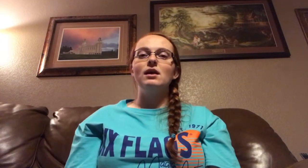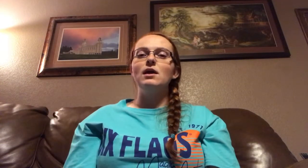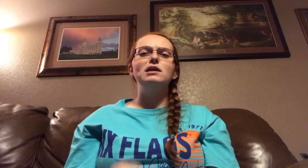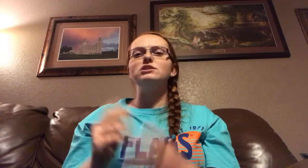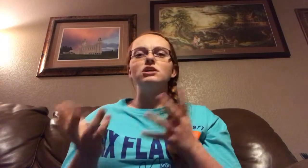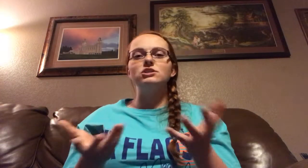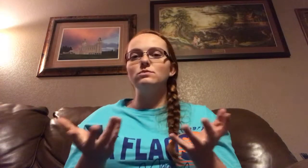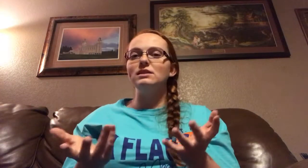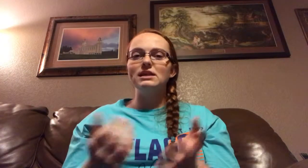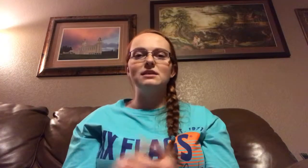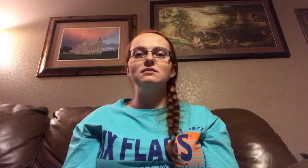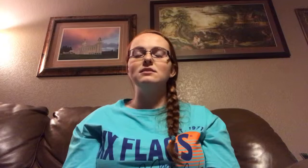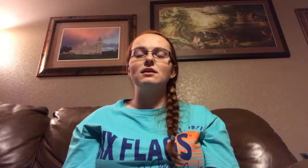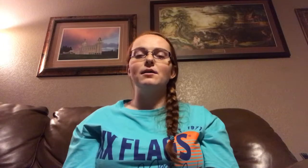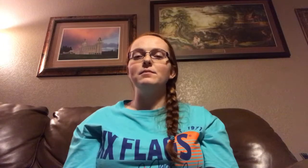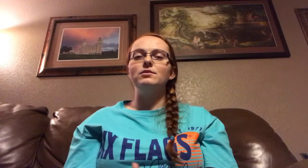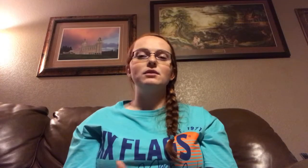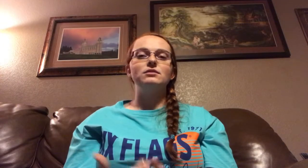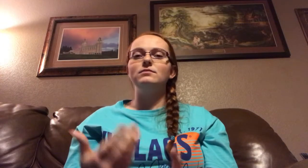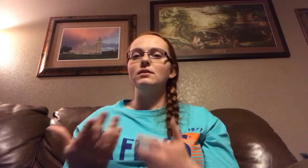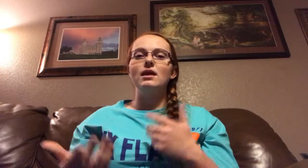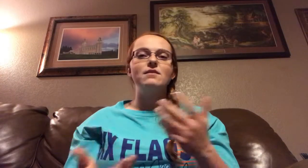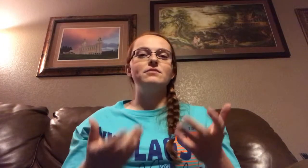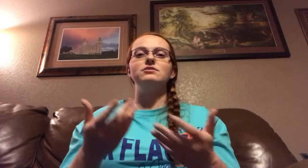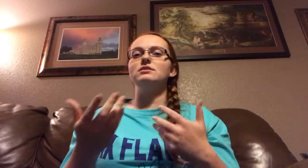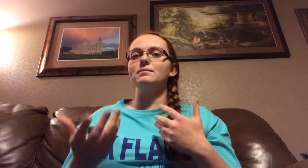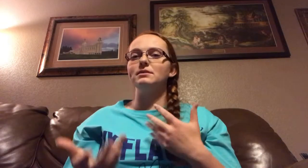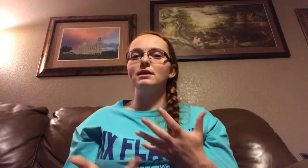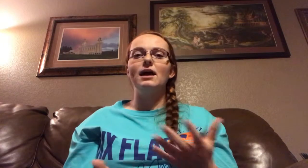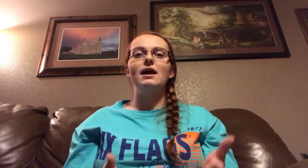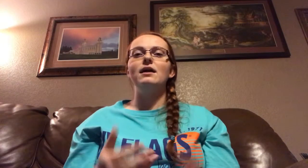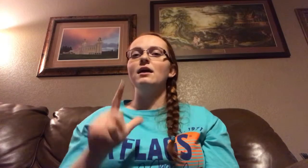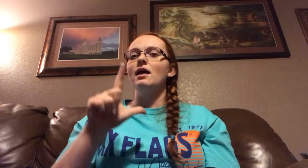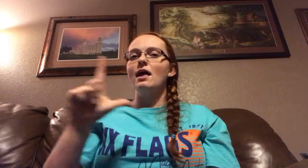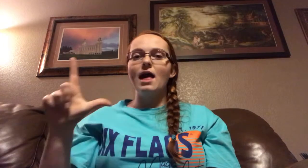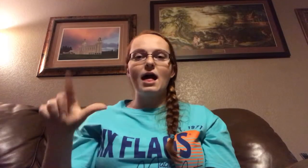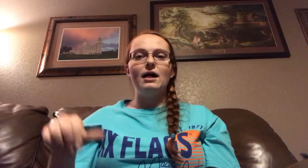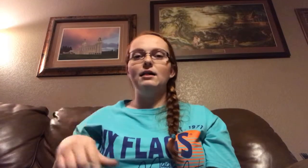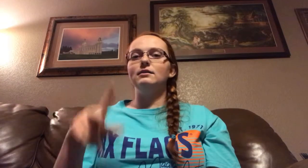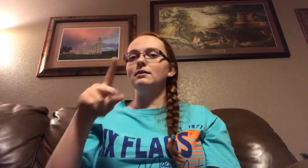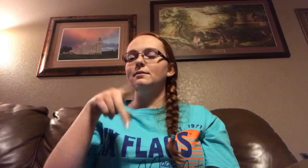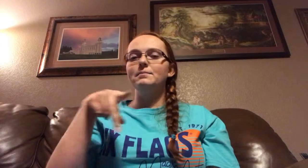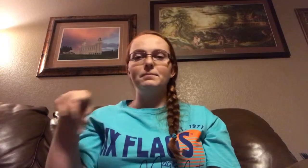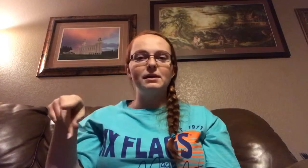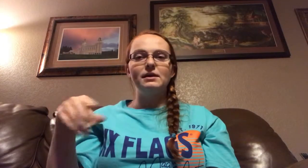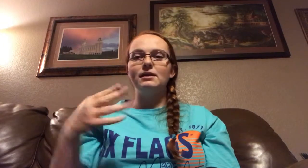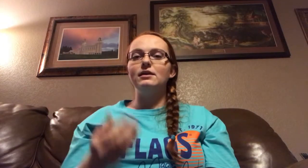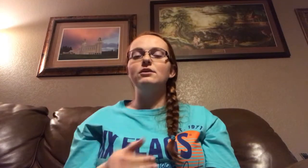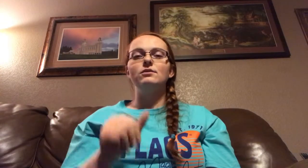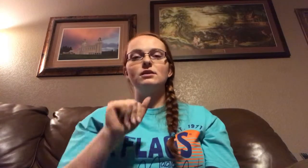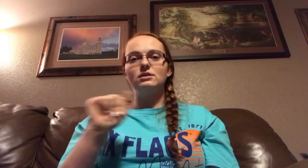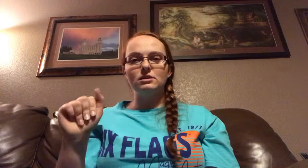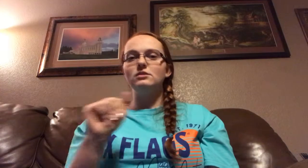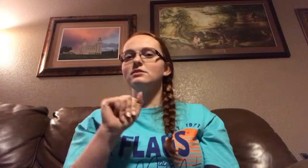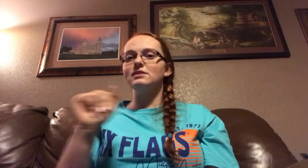And it's not just with E's. You can, if there's a double A, L, P, you can